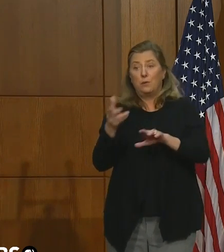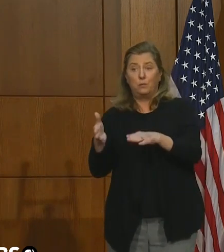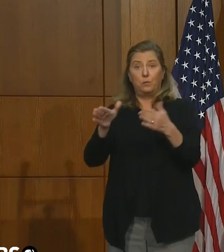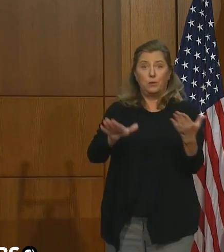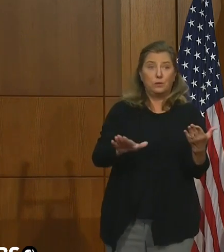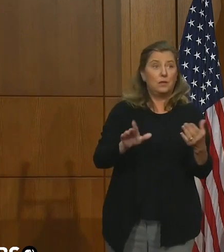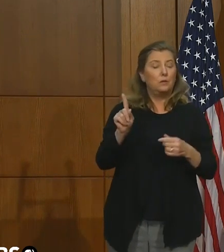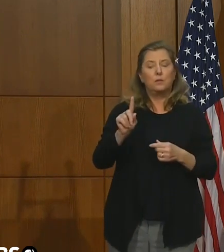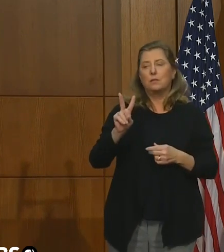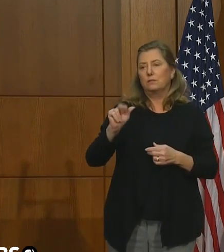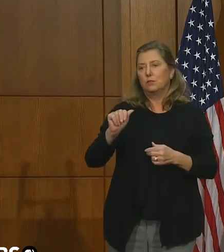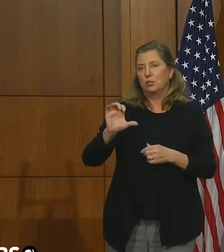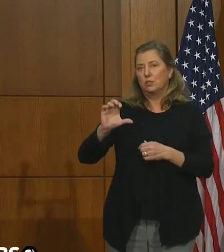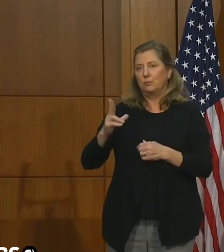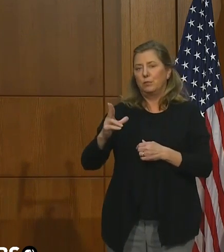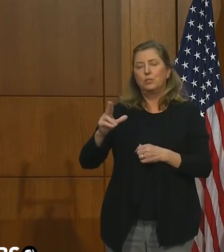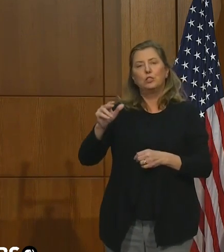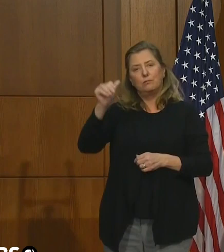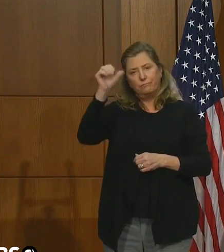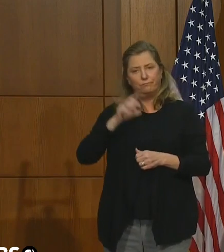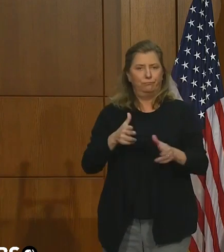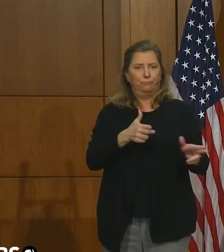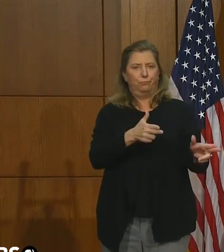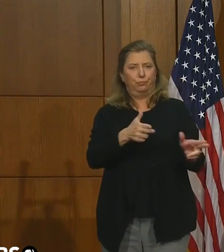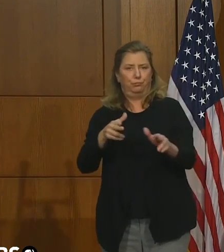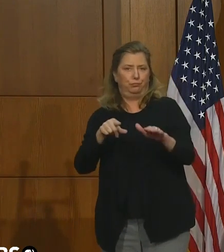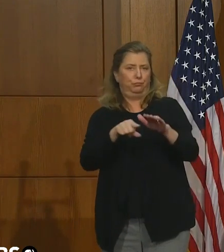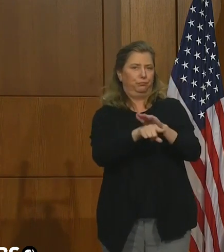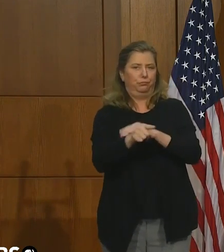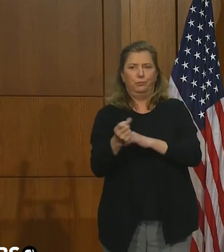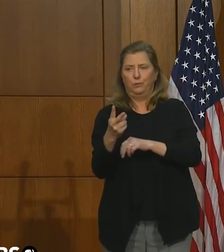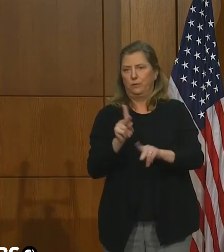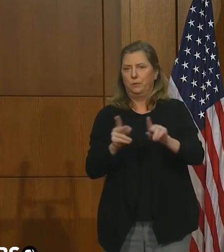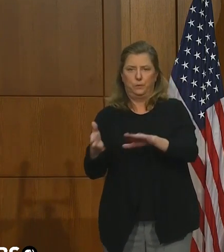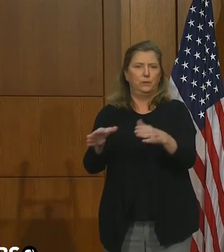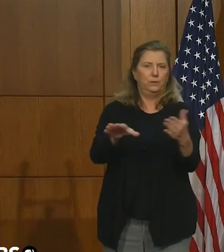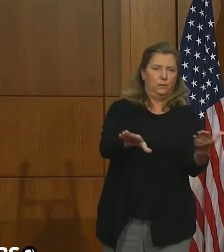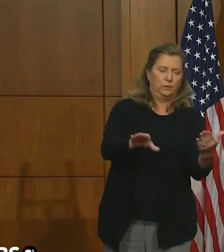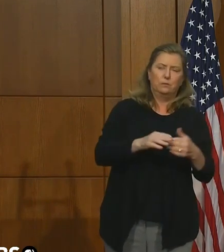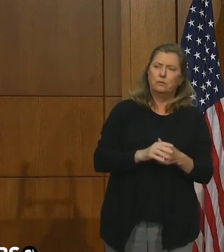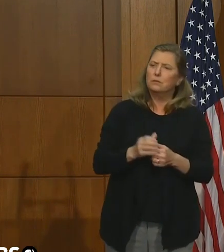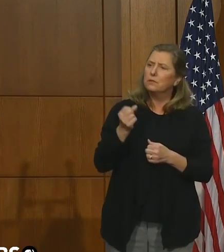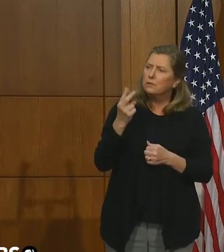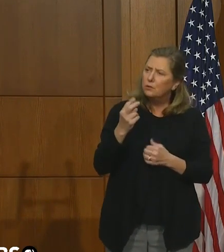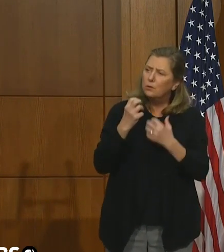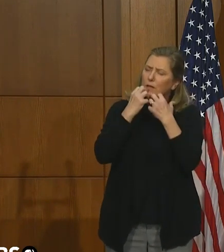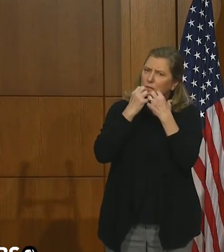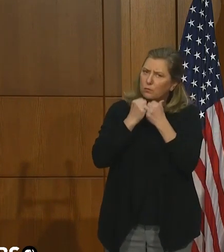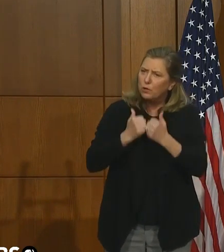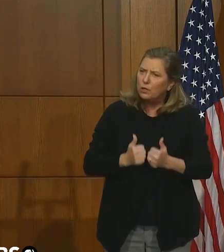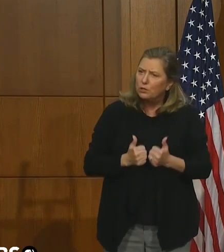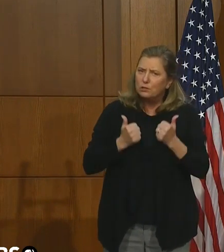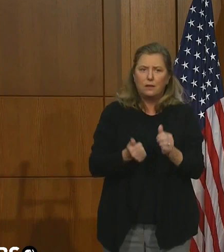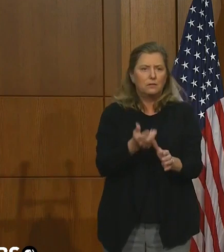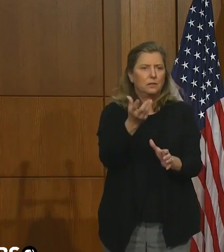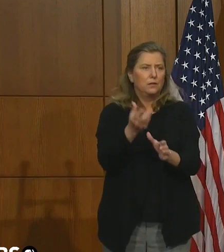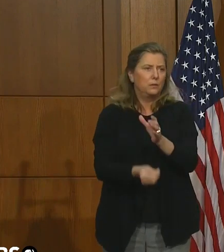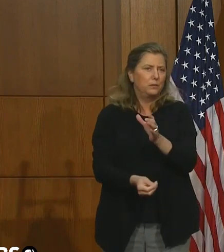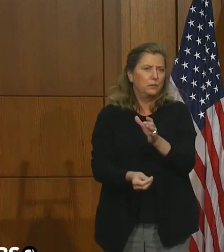in the tragic shooting at the Virginia Beach Municipal Center. 12 precious lives were